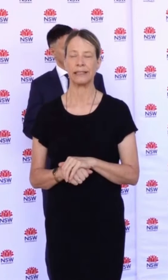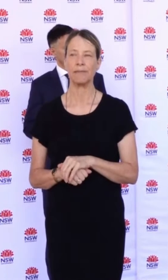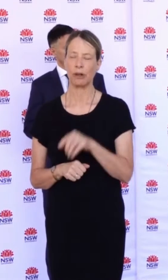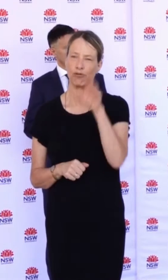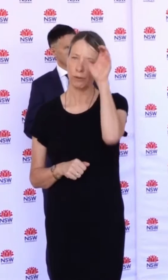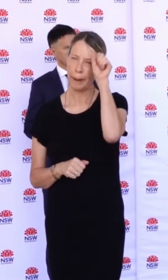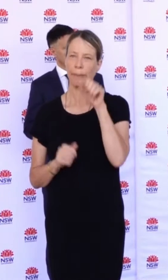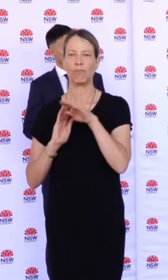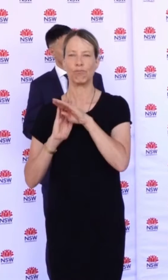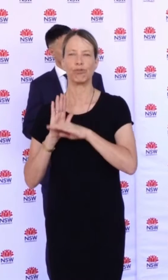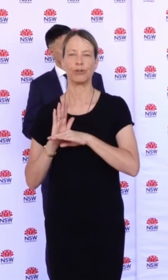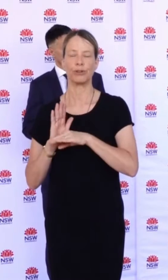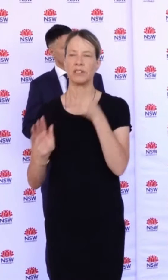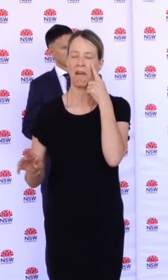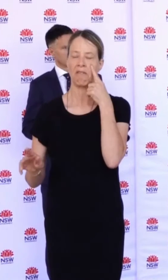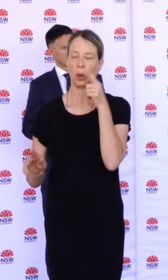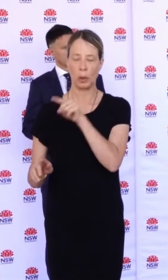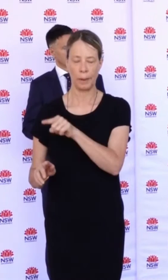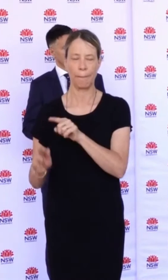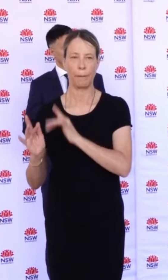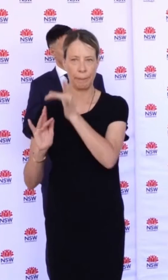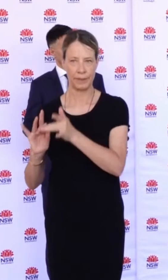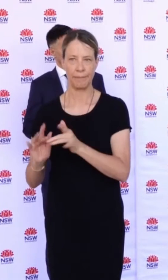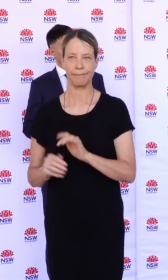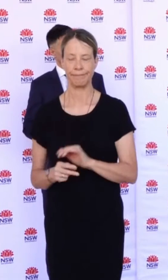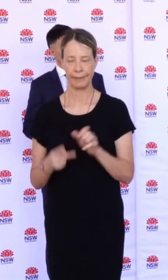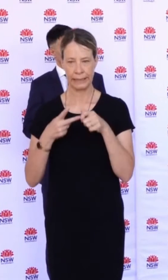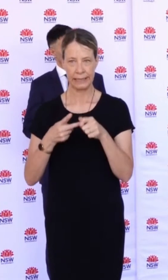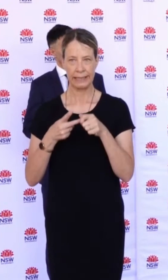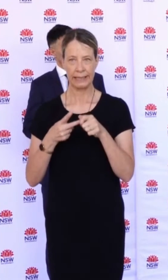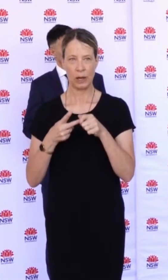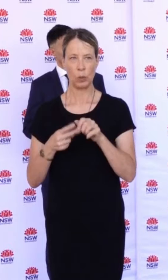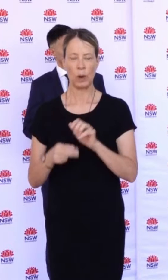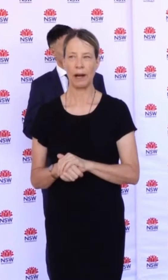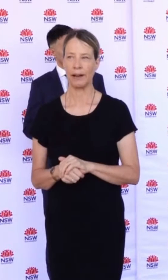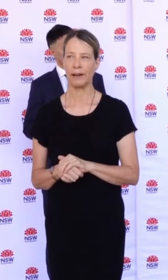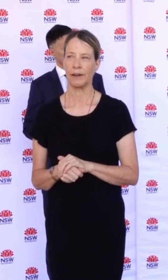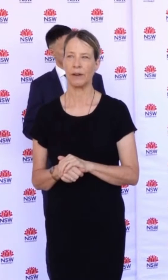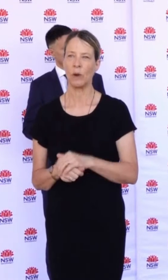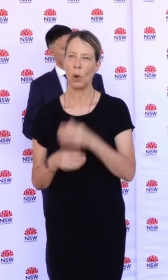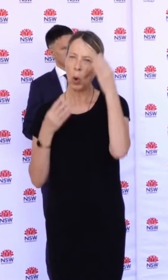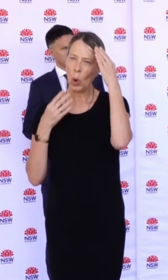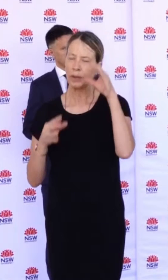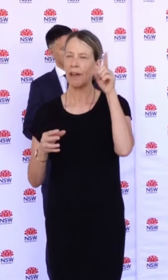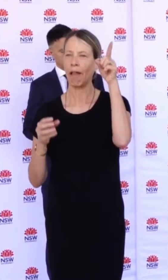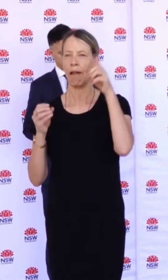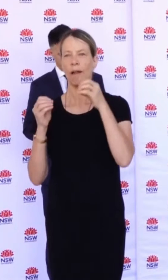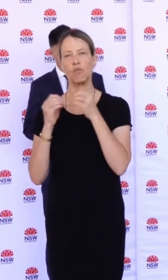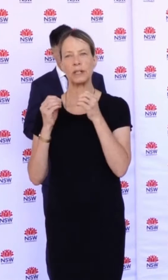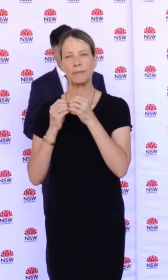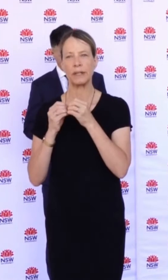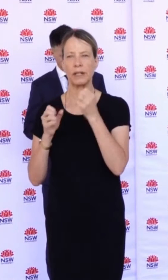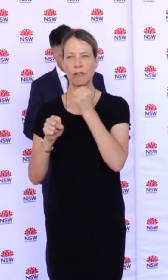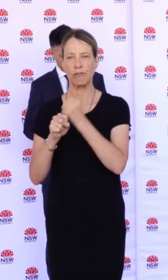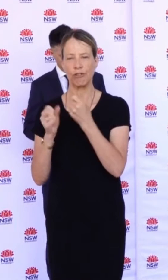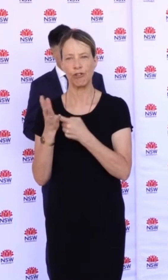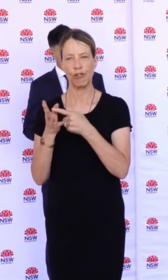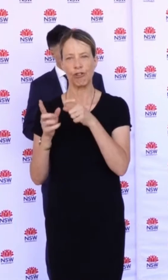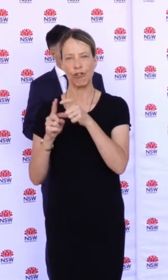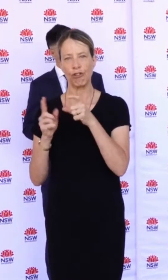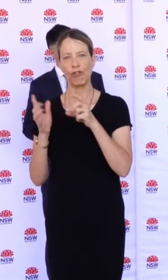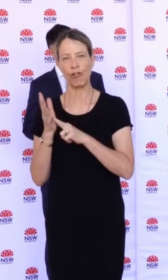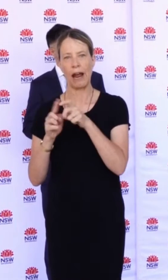limits. I also want to address the issue of the Grand Chancellor Hotel in Brisbane.